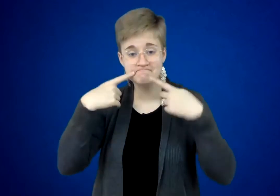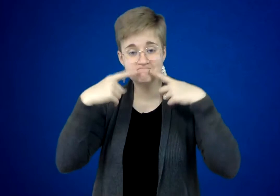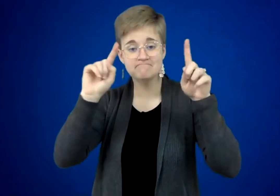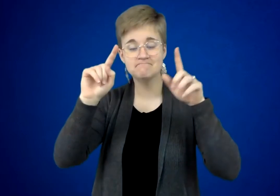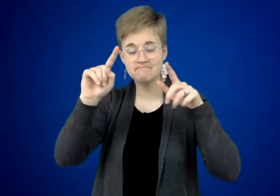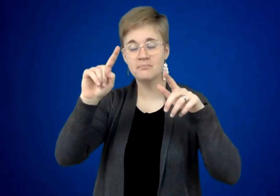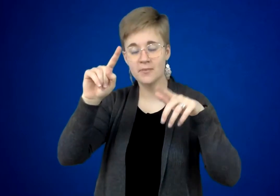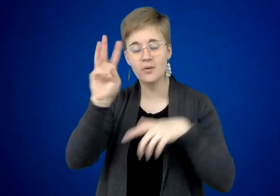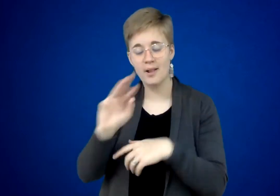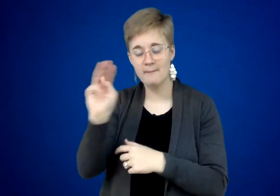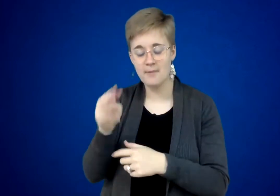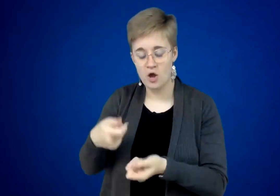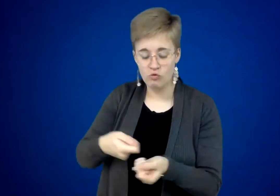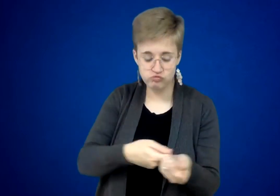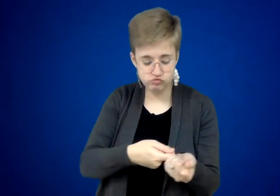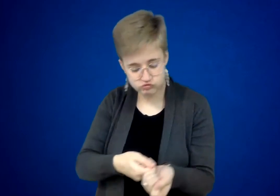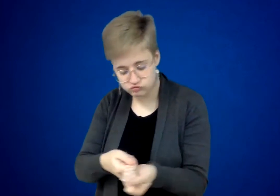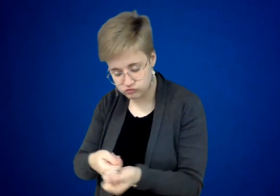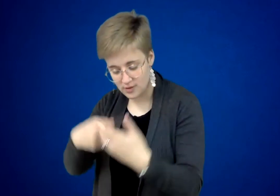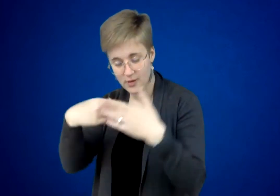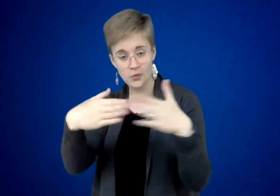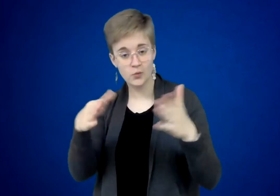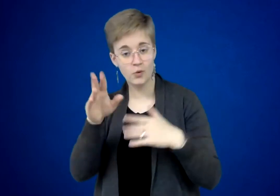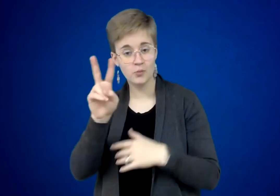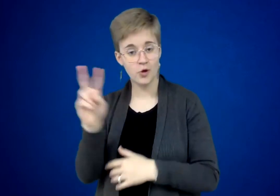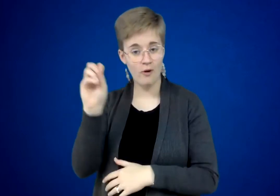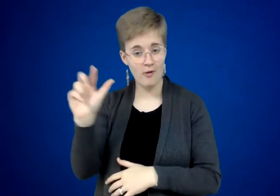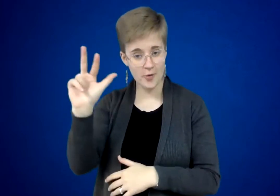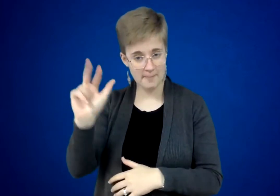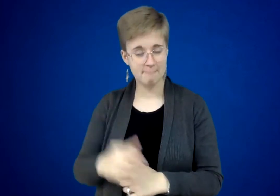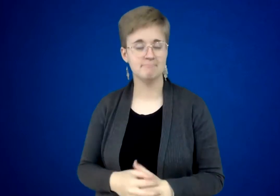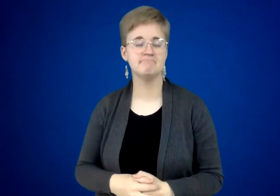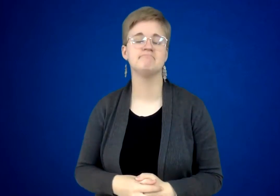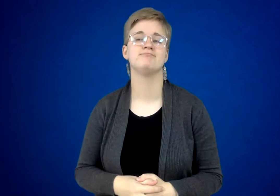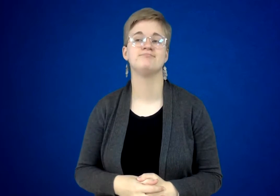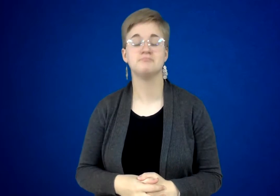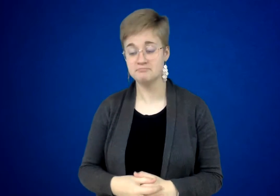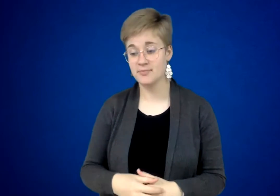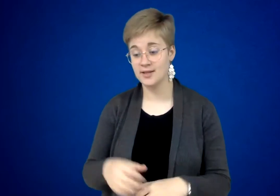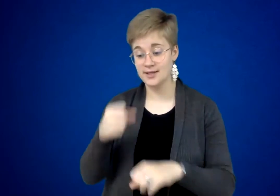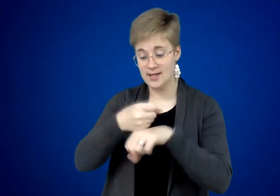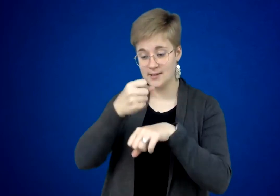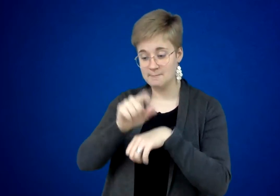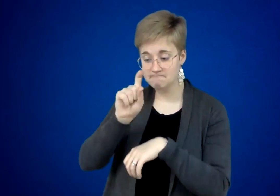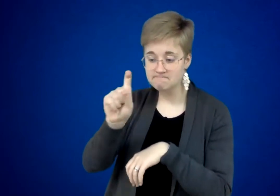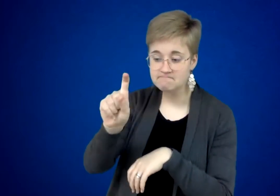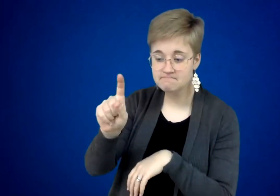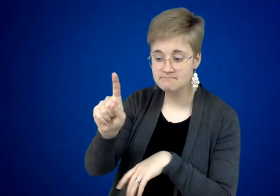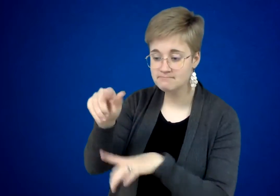shag carpet in room 203. Sistine went up behind her and tapped her on the back. Willie